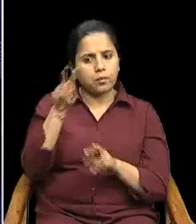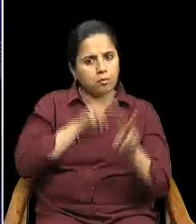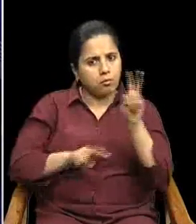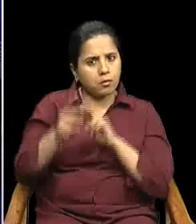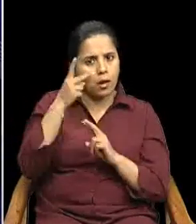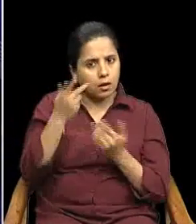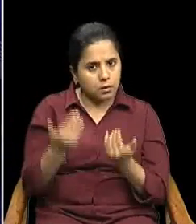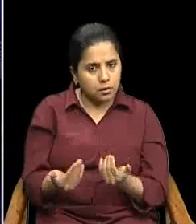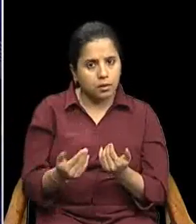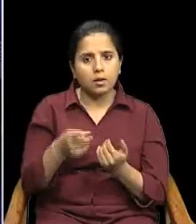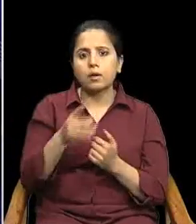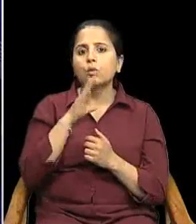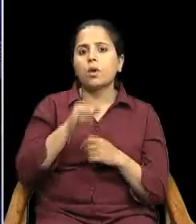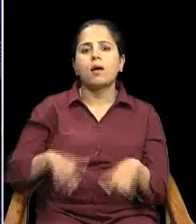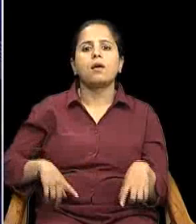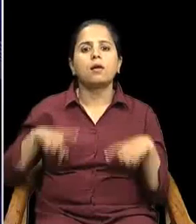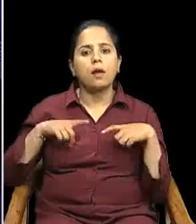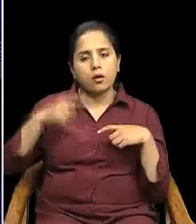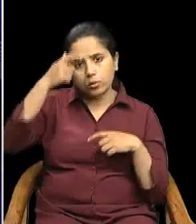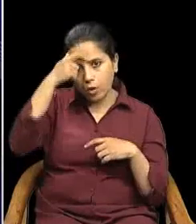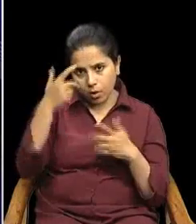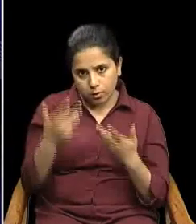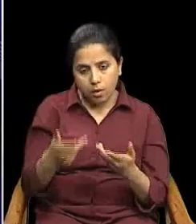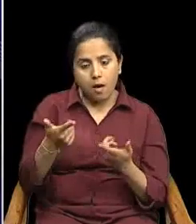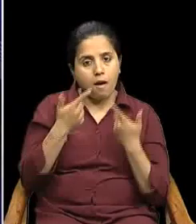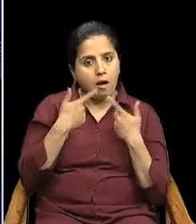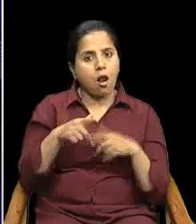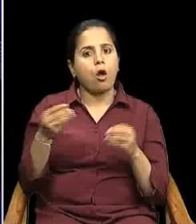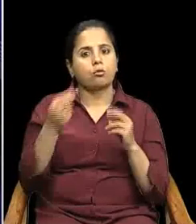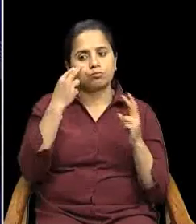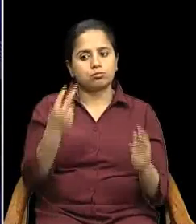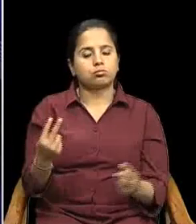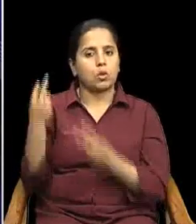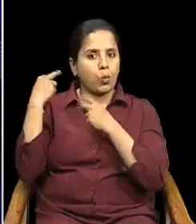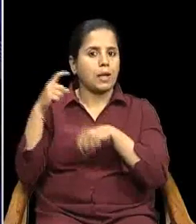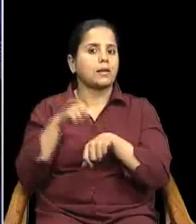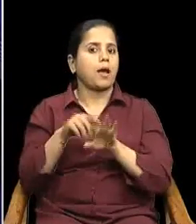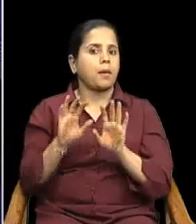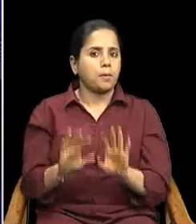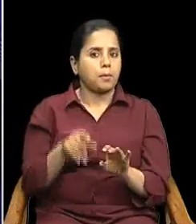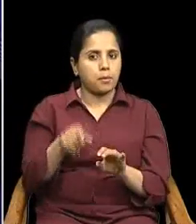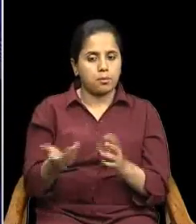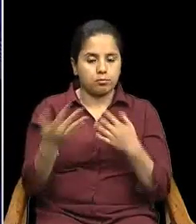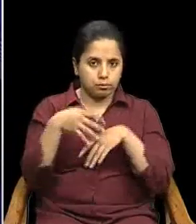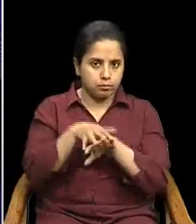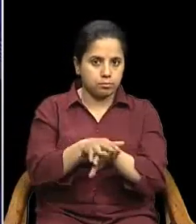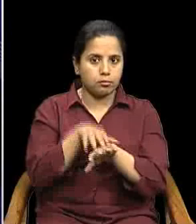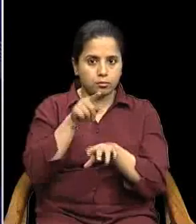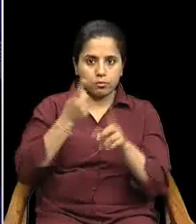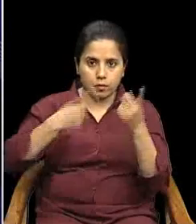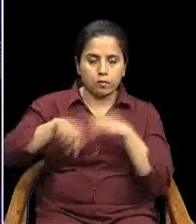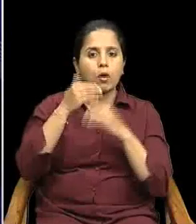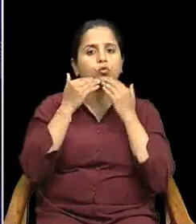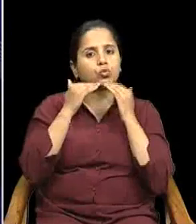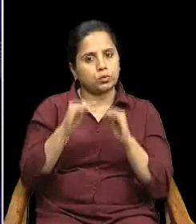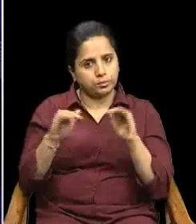exploration, the real life problems, allow some reflection time and integration amongst the